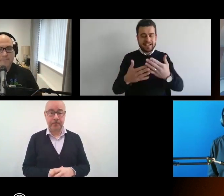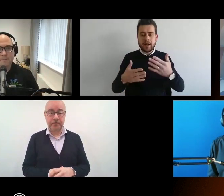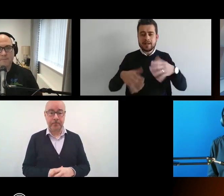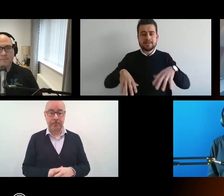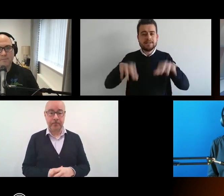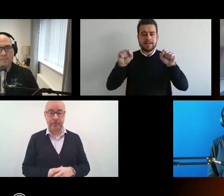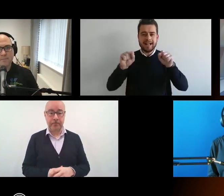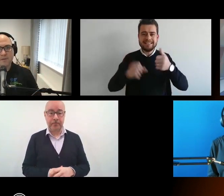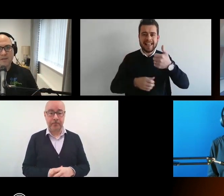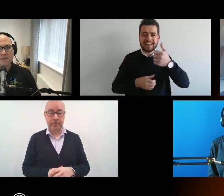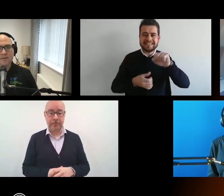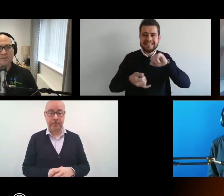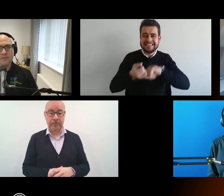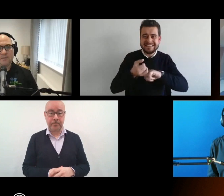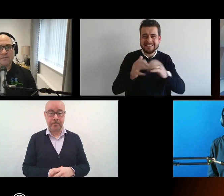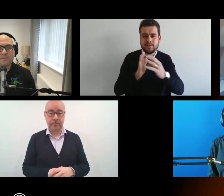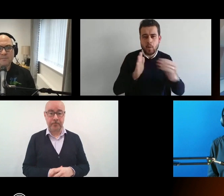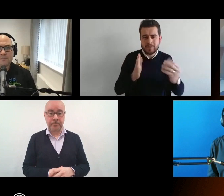Well,